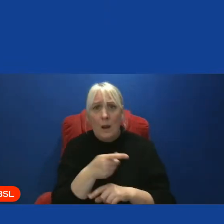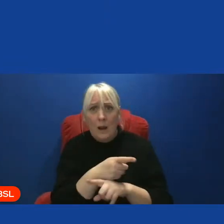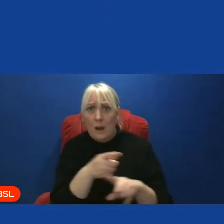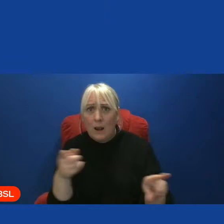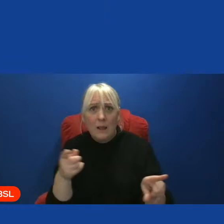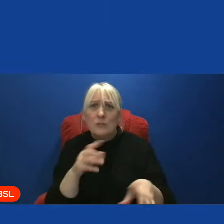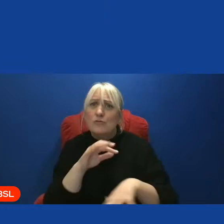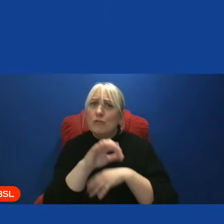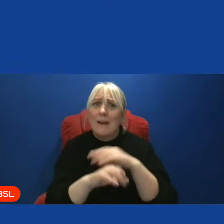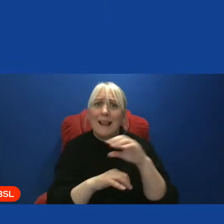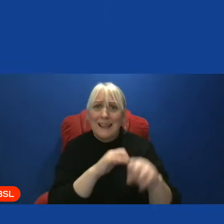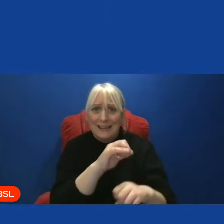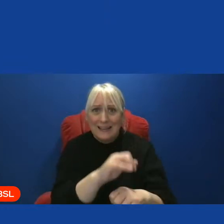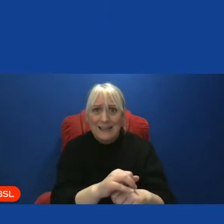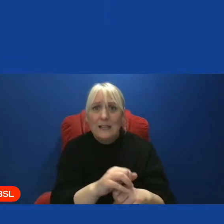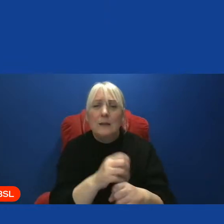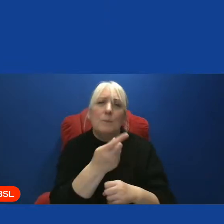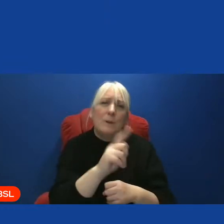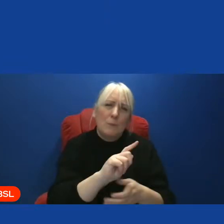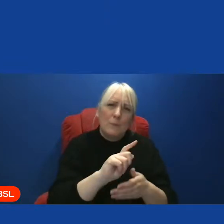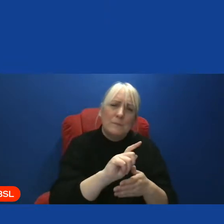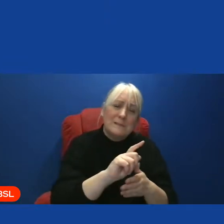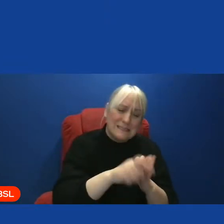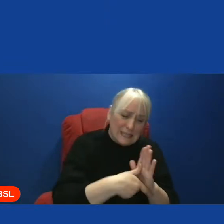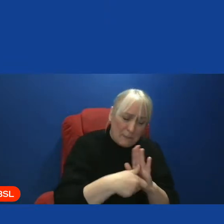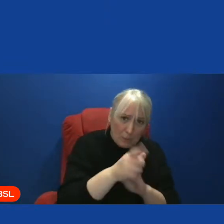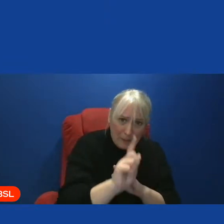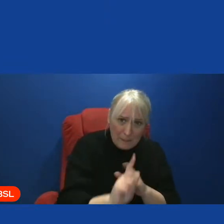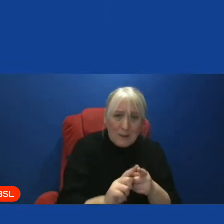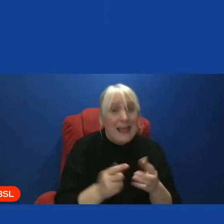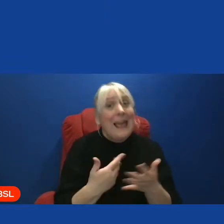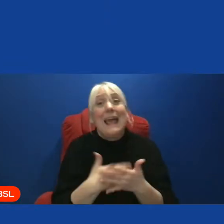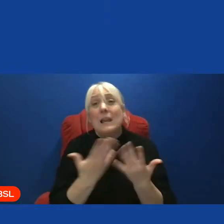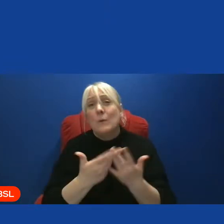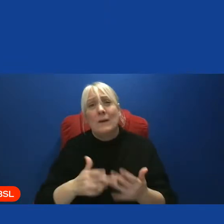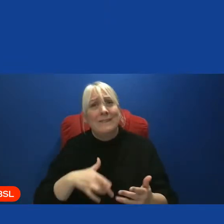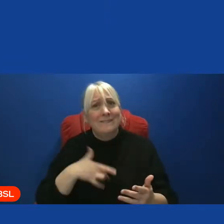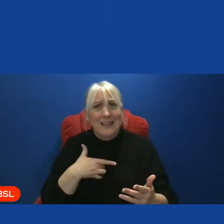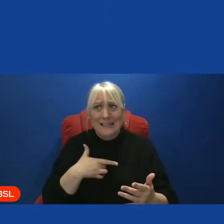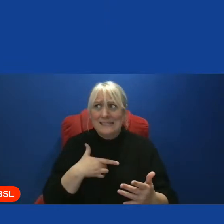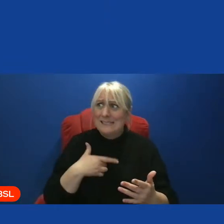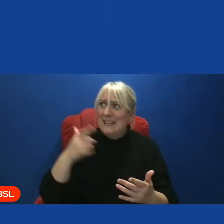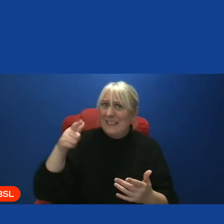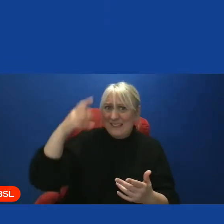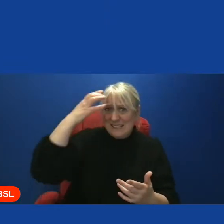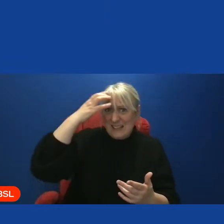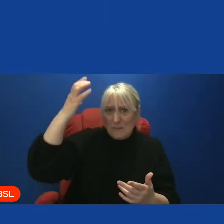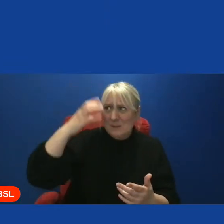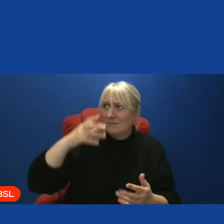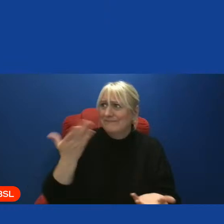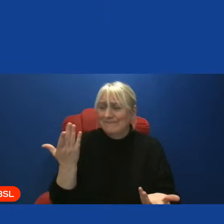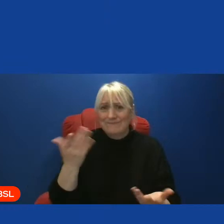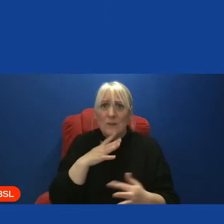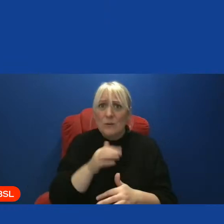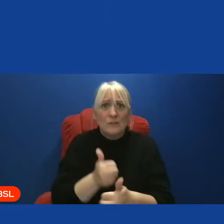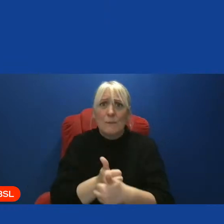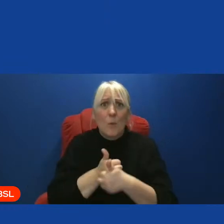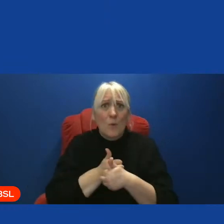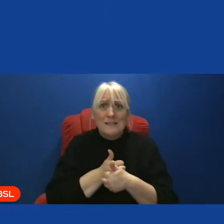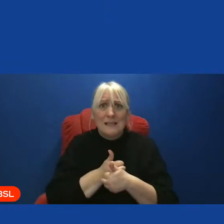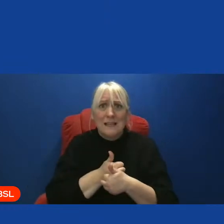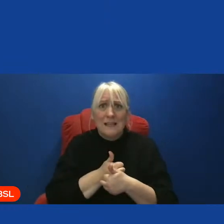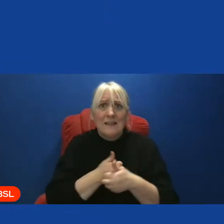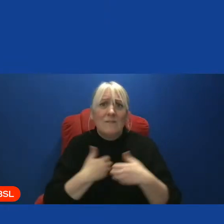struggling with people with disabilities. Anybody that feels now that this government is not supporting them for welfare,